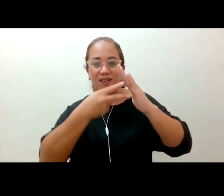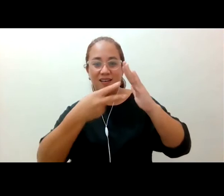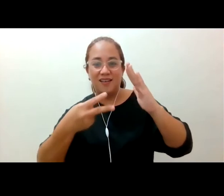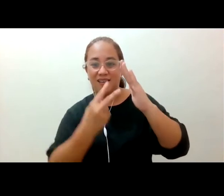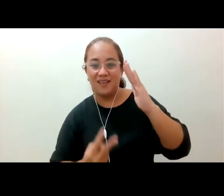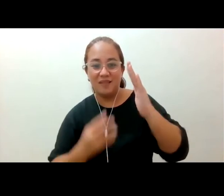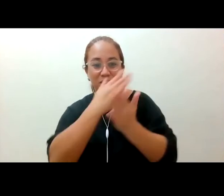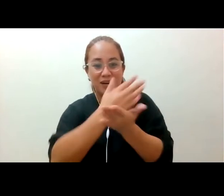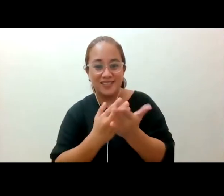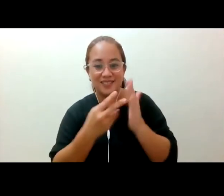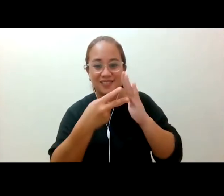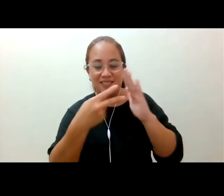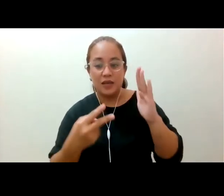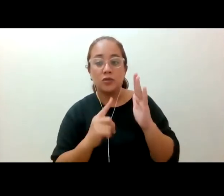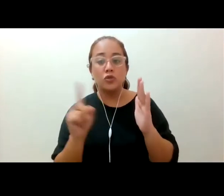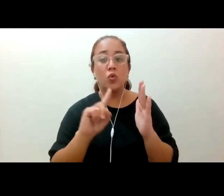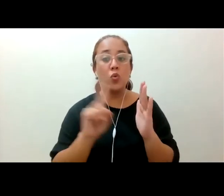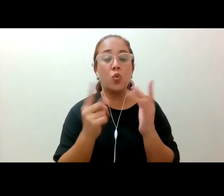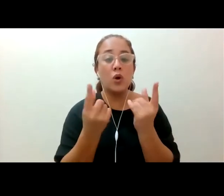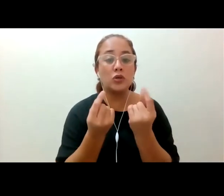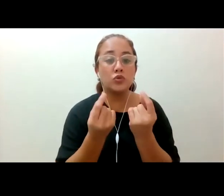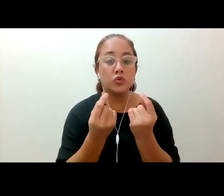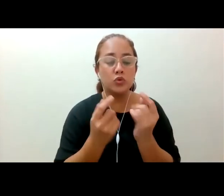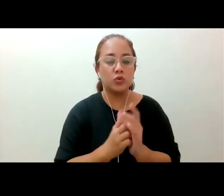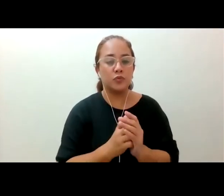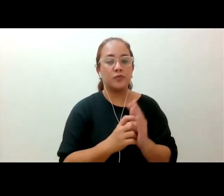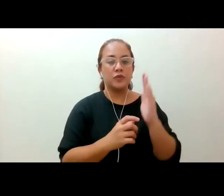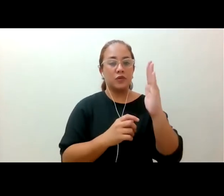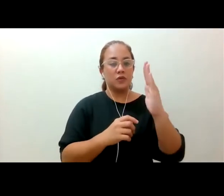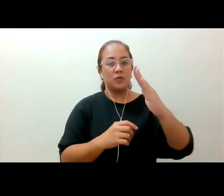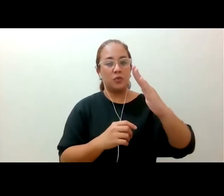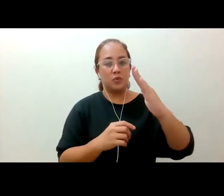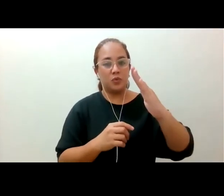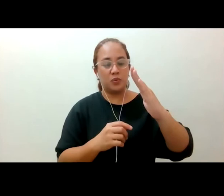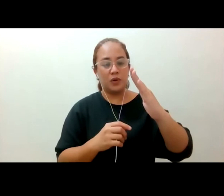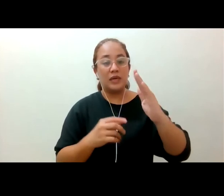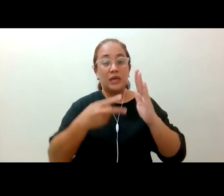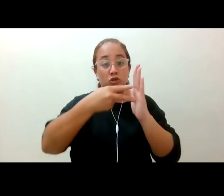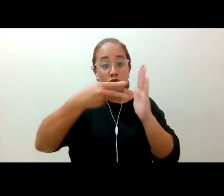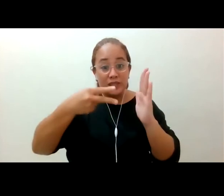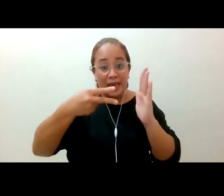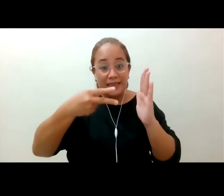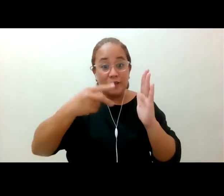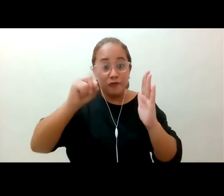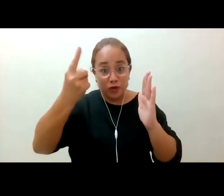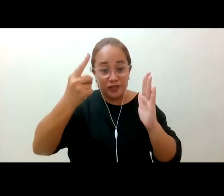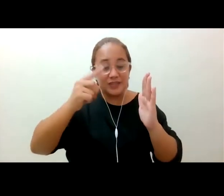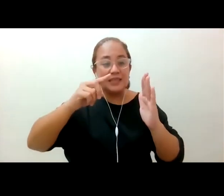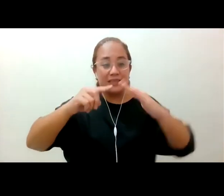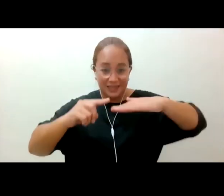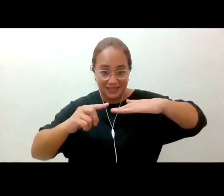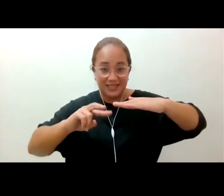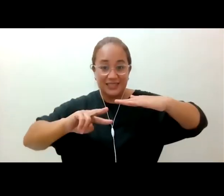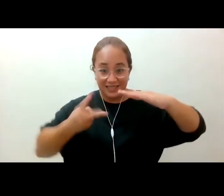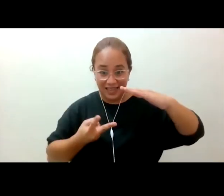Okay. So what you could do is to the side occurs before down, right? So you write the